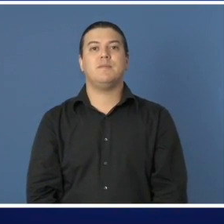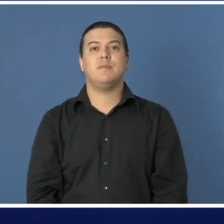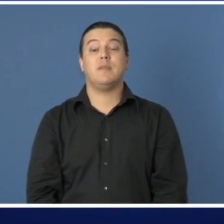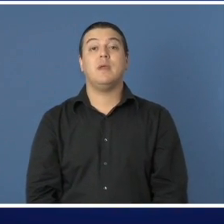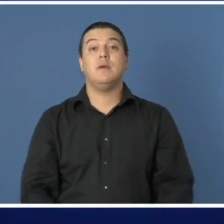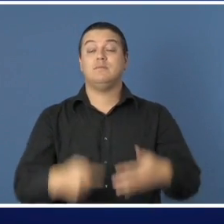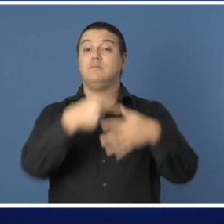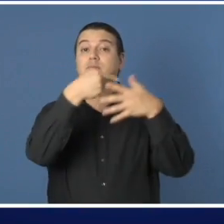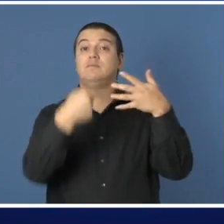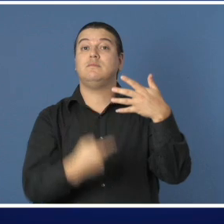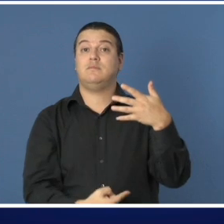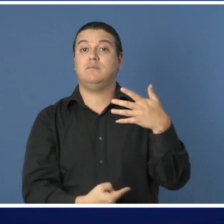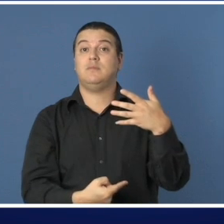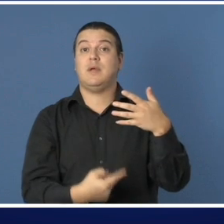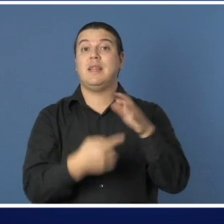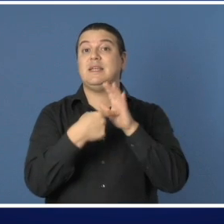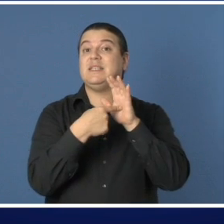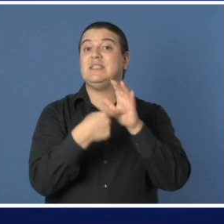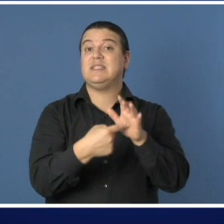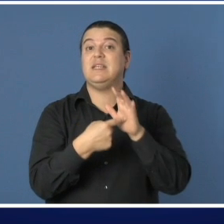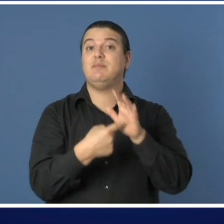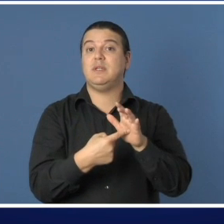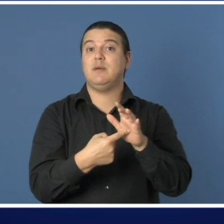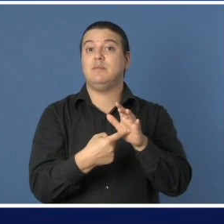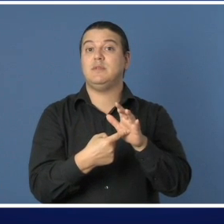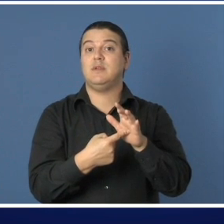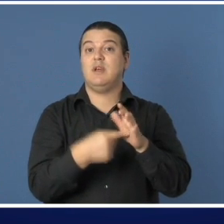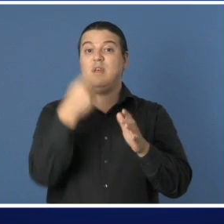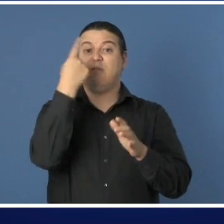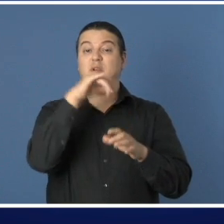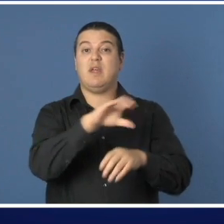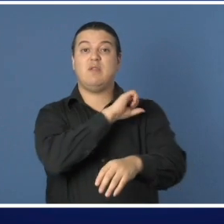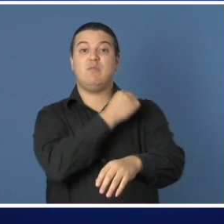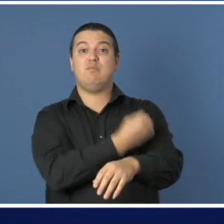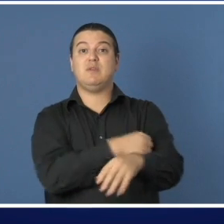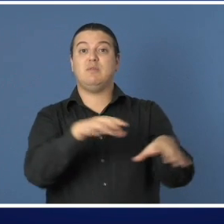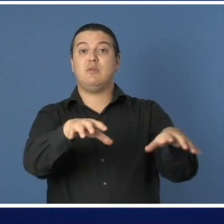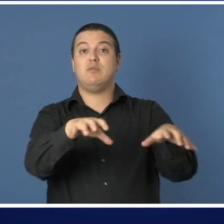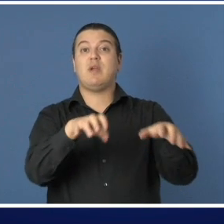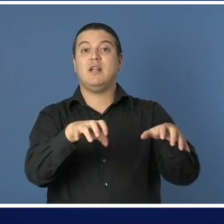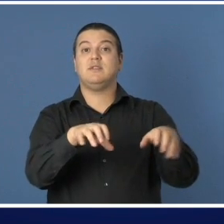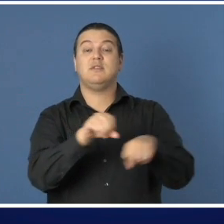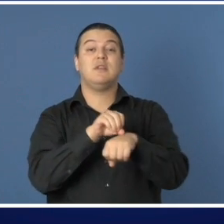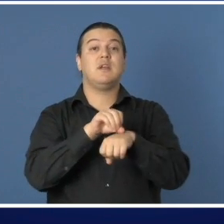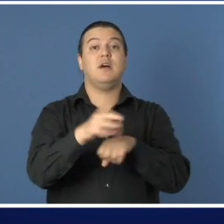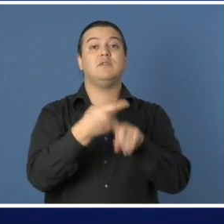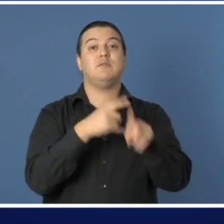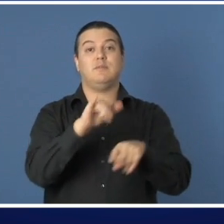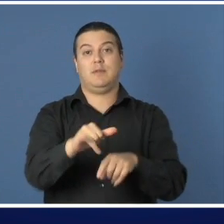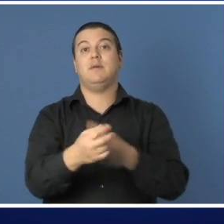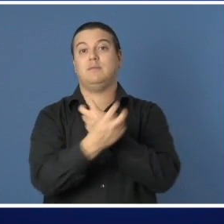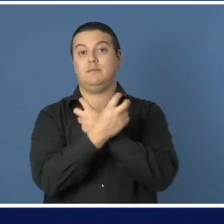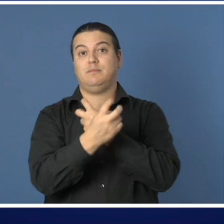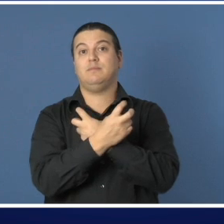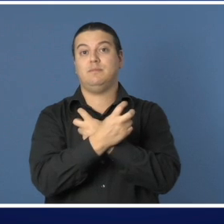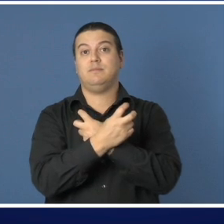These are all symptoms of the muscle paralysis caused by the bacterial toxin.